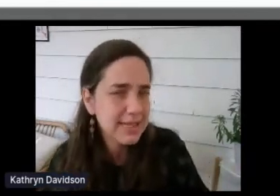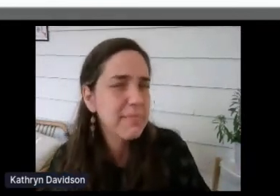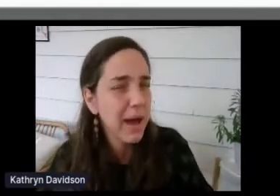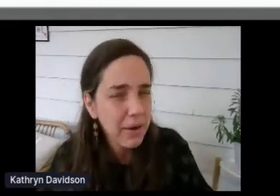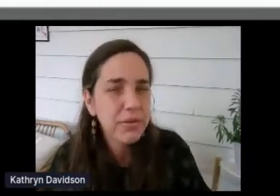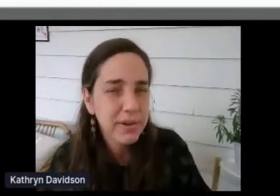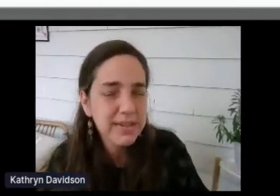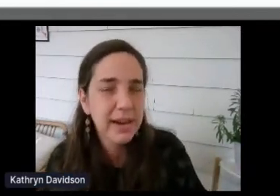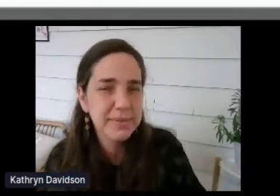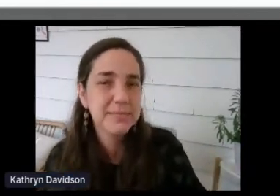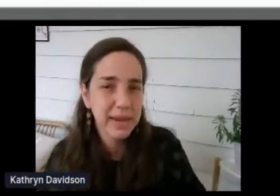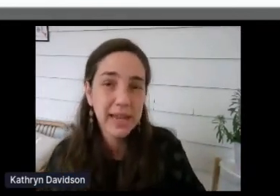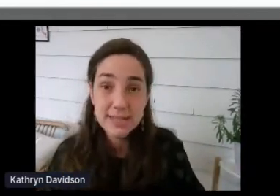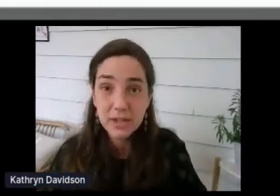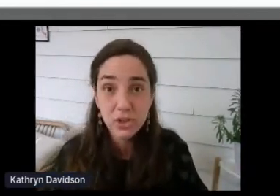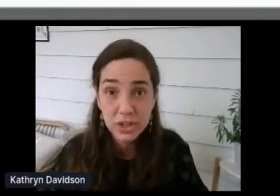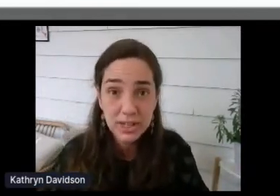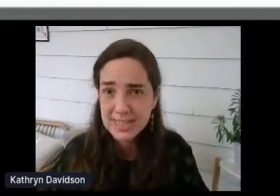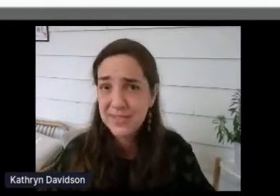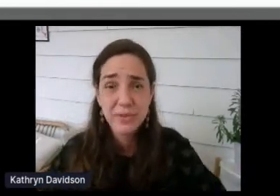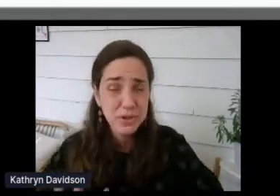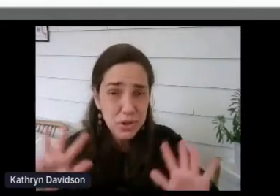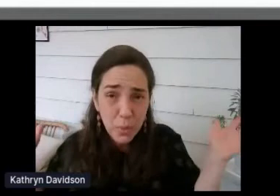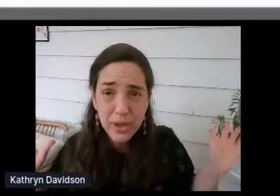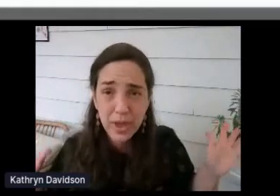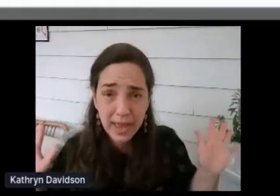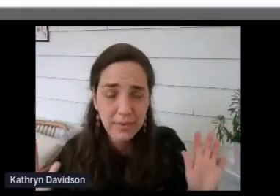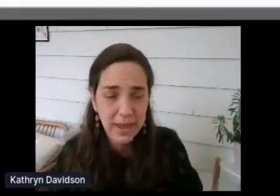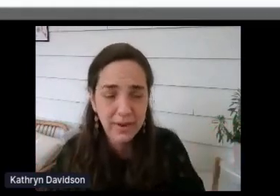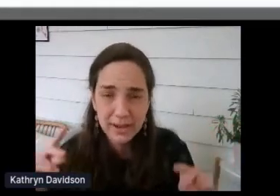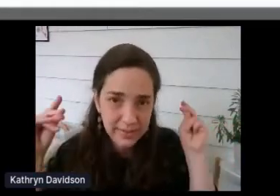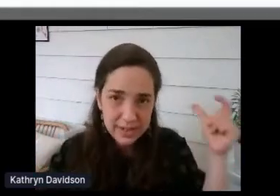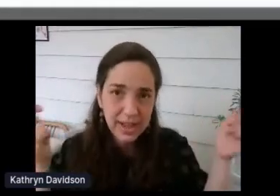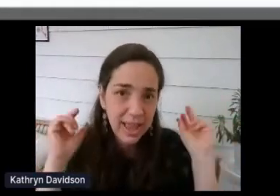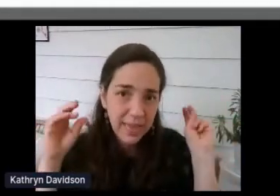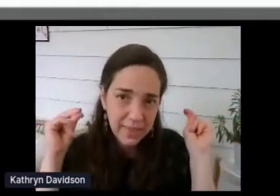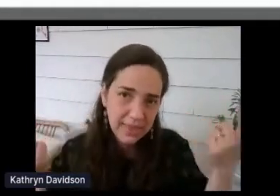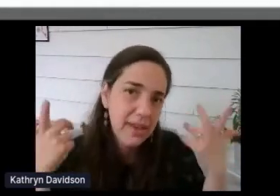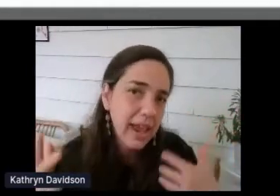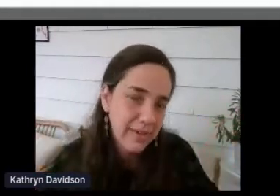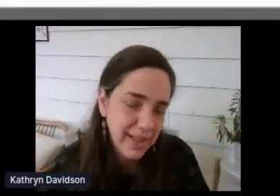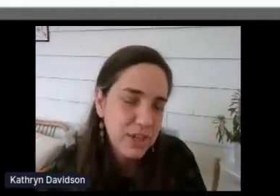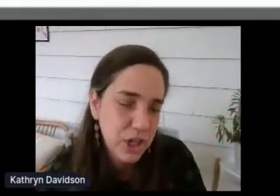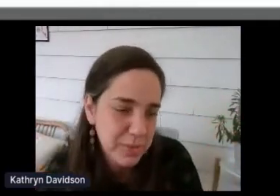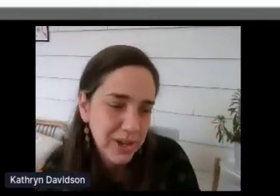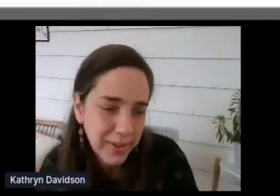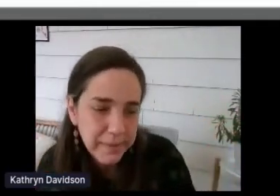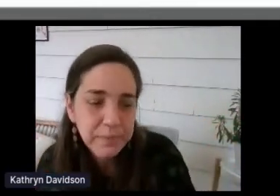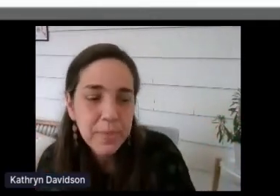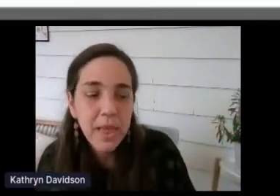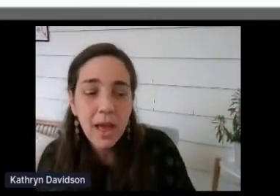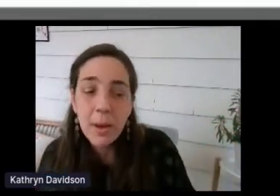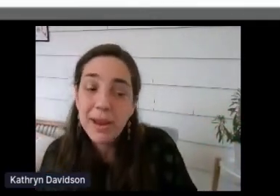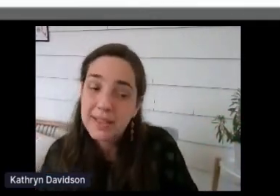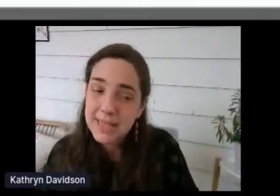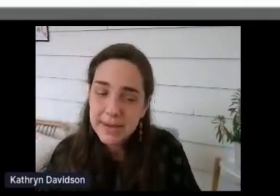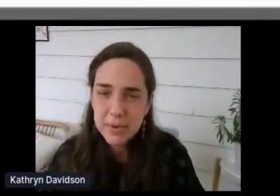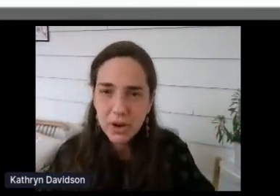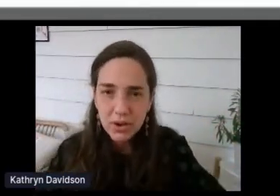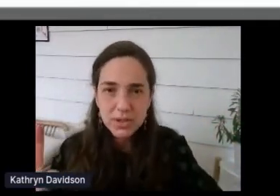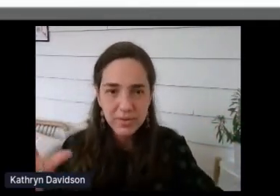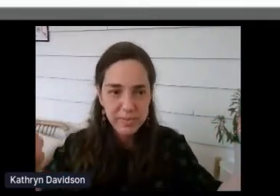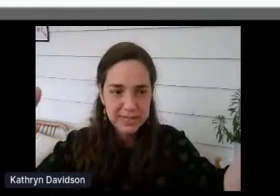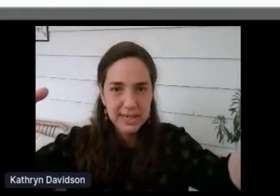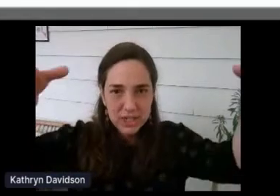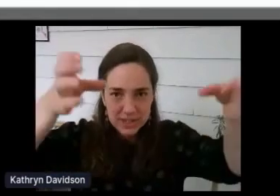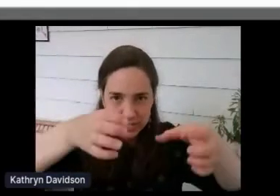estimate that it's about 3 times as many as 100 dots, even though there's no way you could count that, right? And you can get a flash judgment on that. At the same time, you